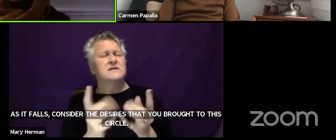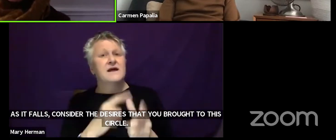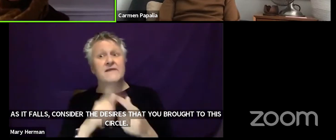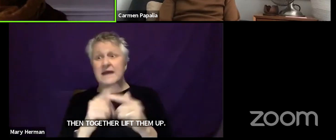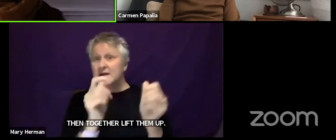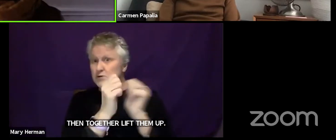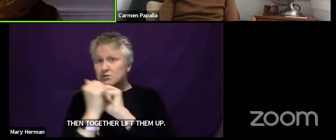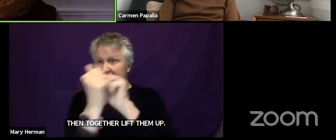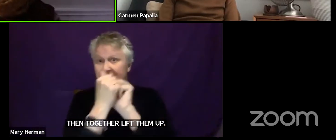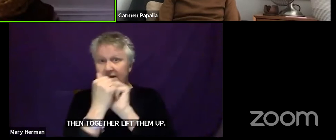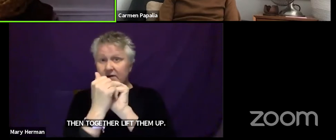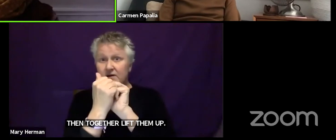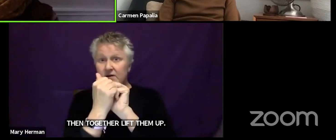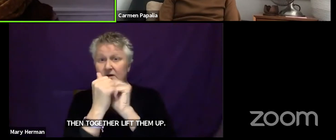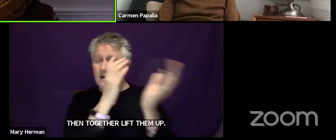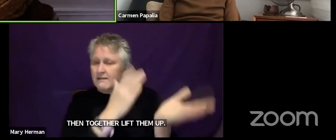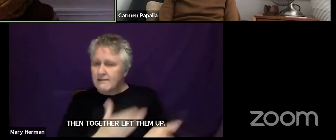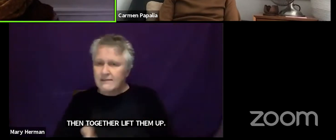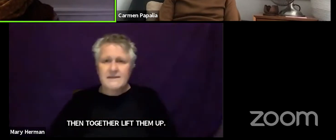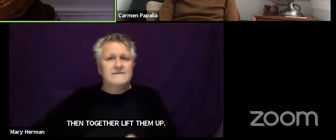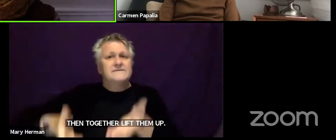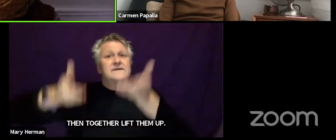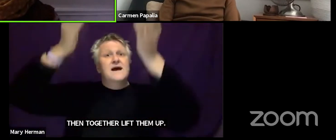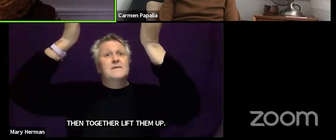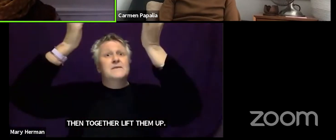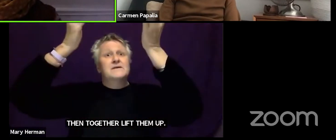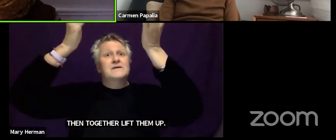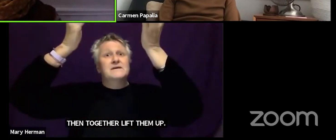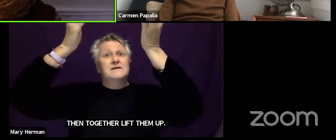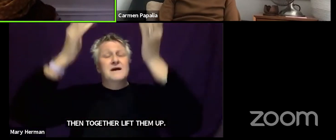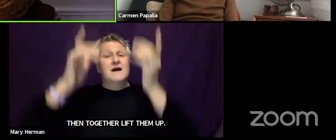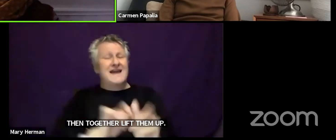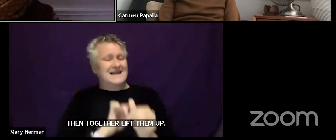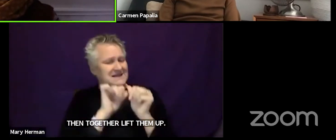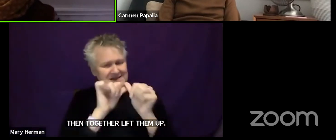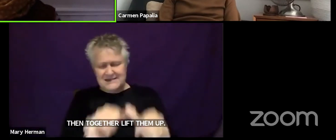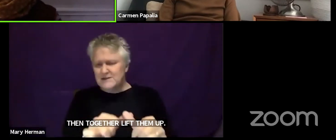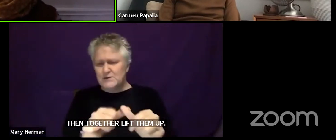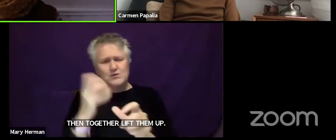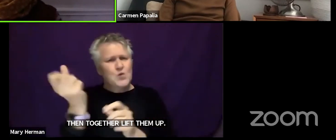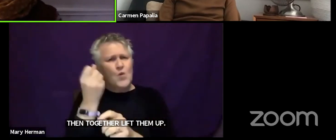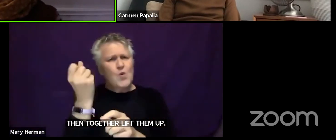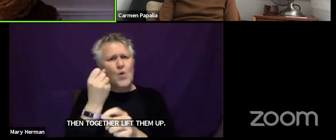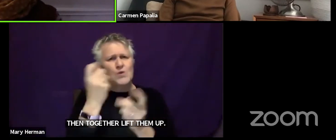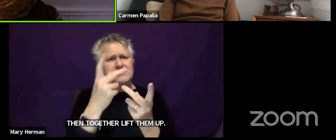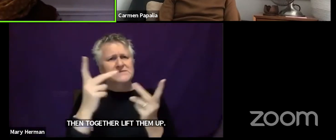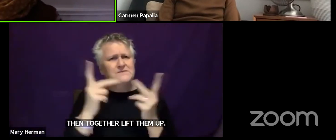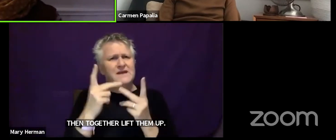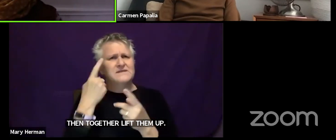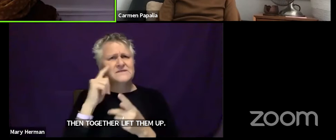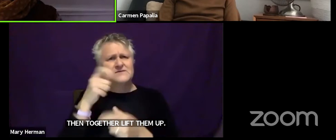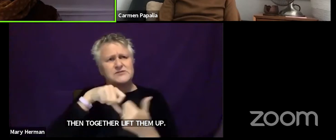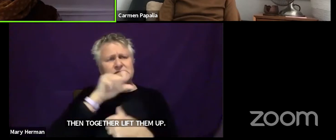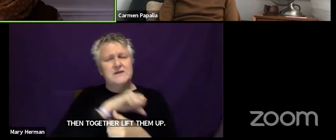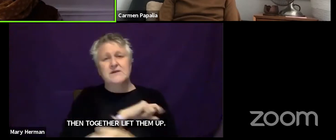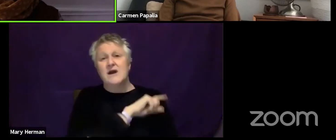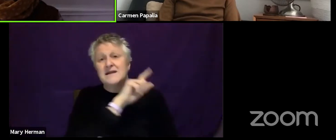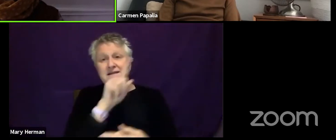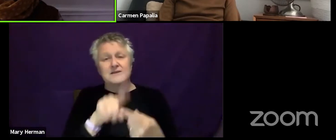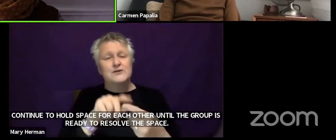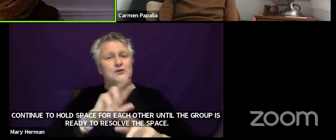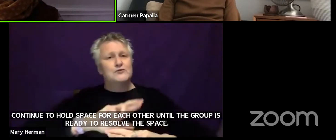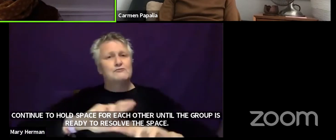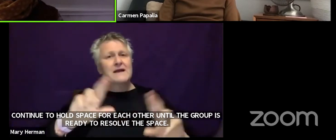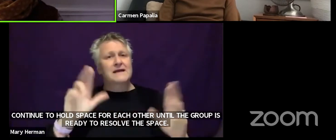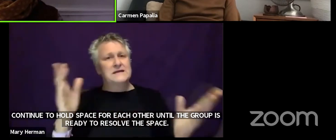Continue to hold space for each other until the group is ready to resolve the space. To close the